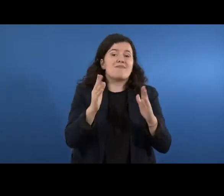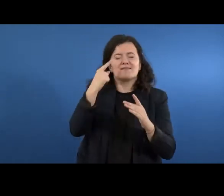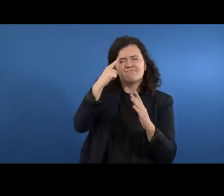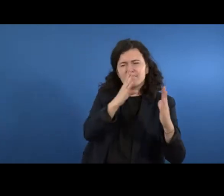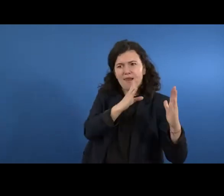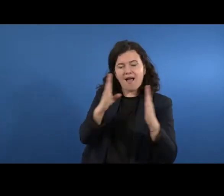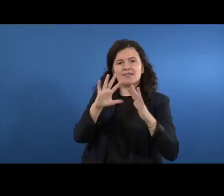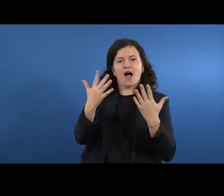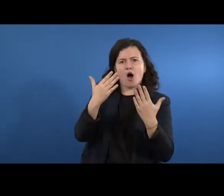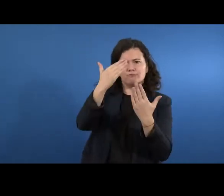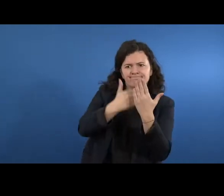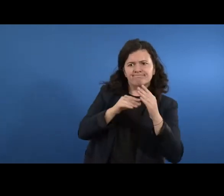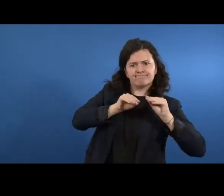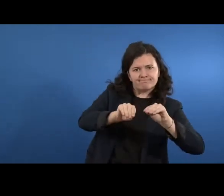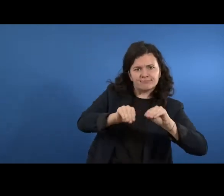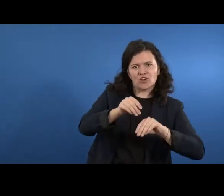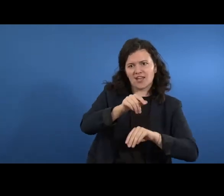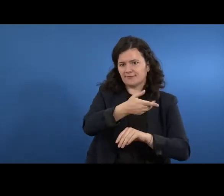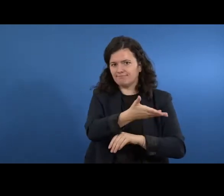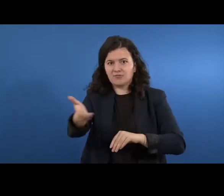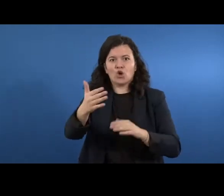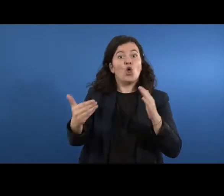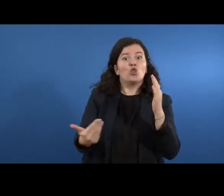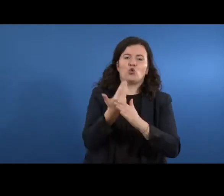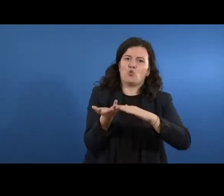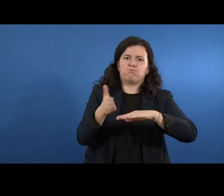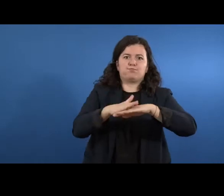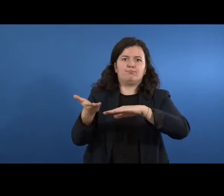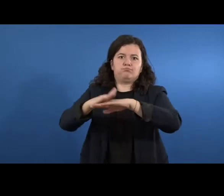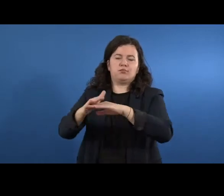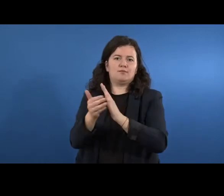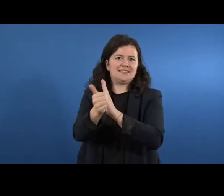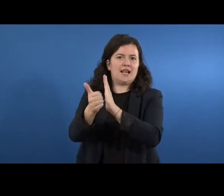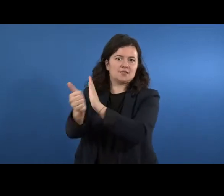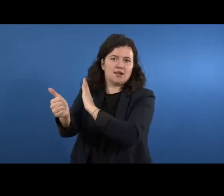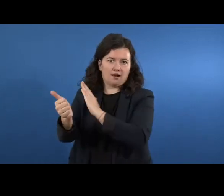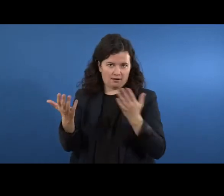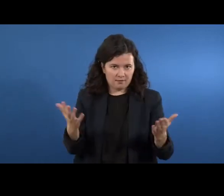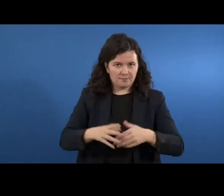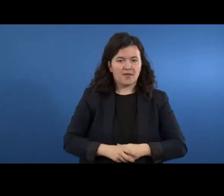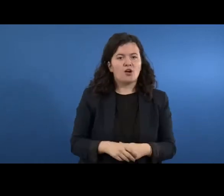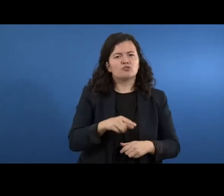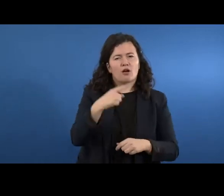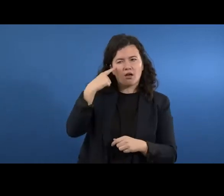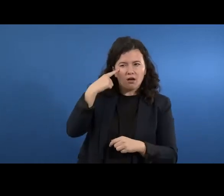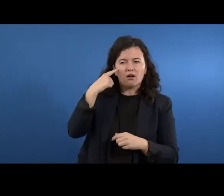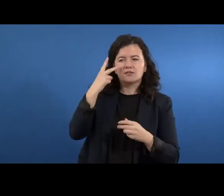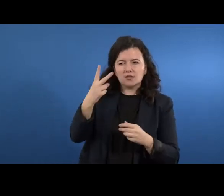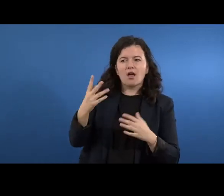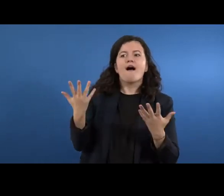include those new required skills, as well as the need to adapt the way they design and deliver